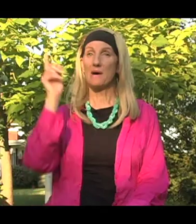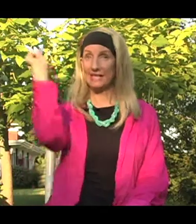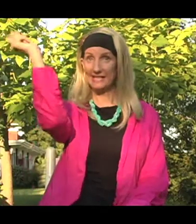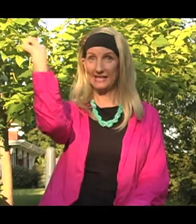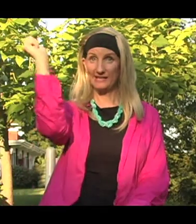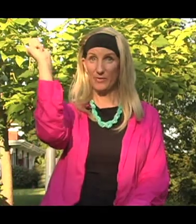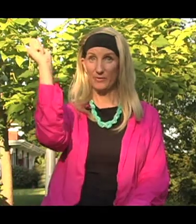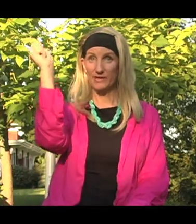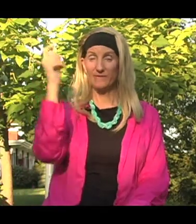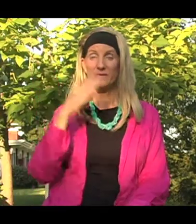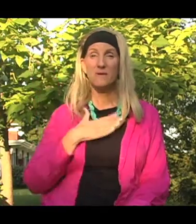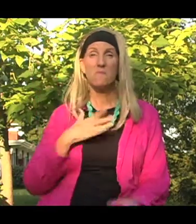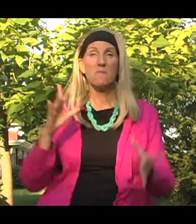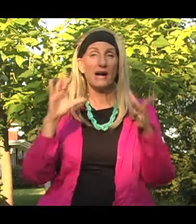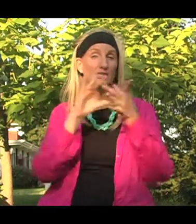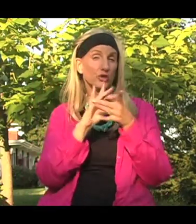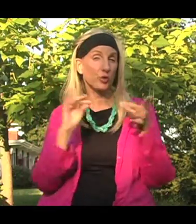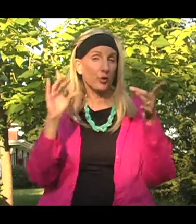My testimony, my story